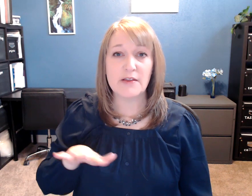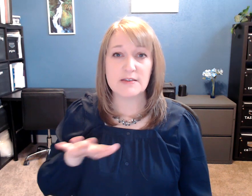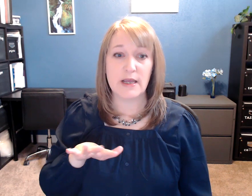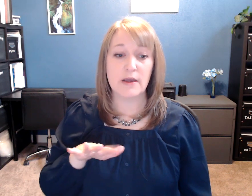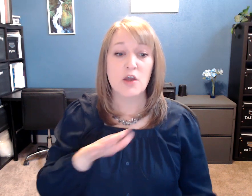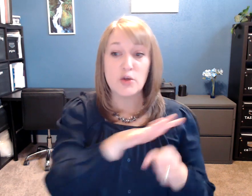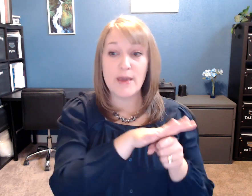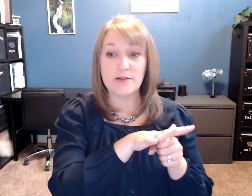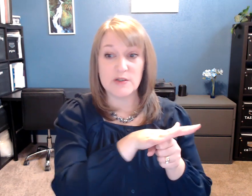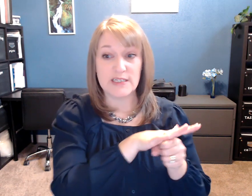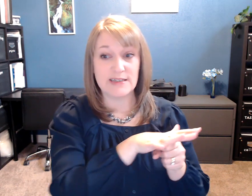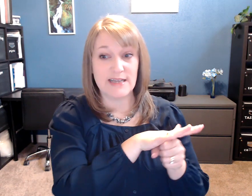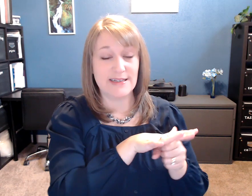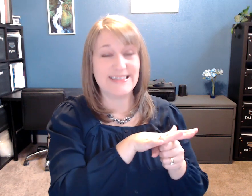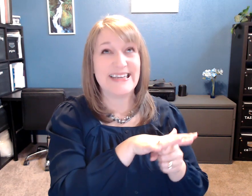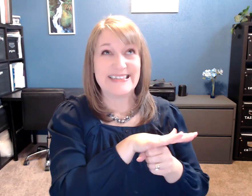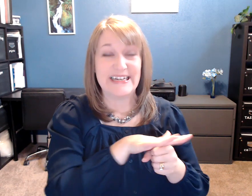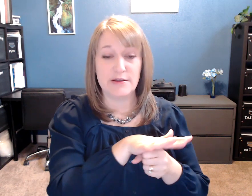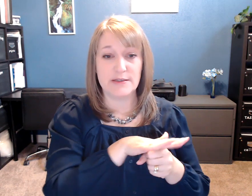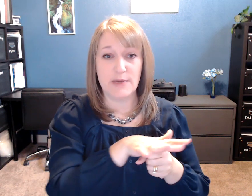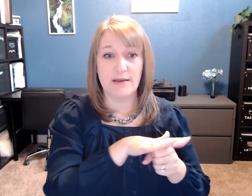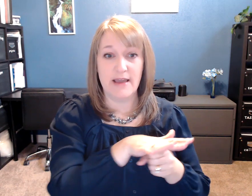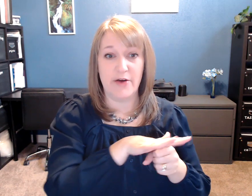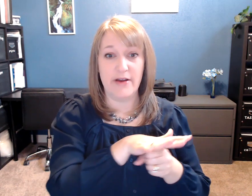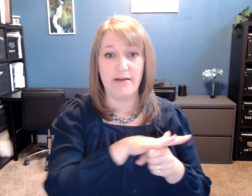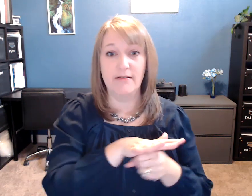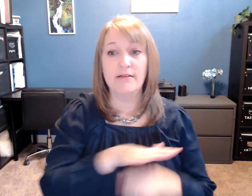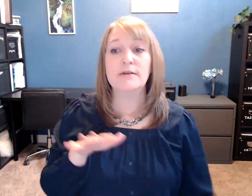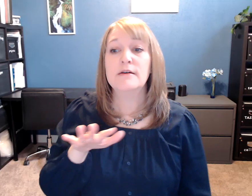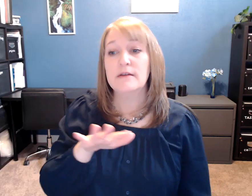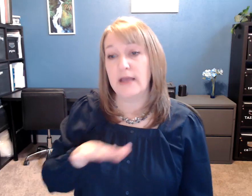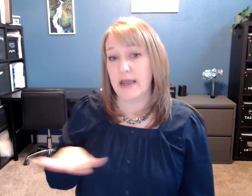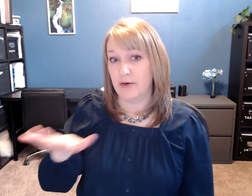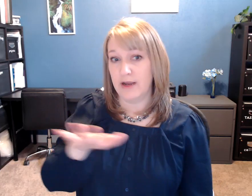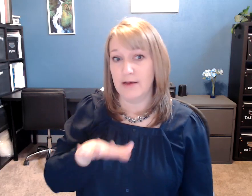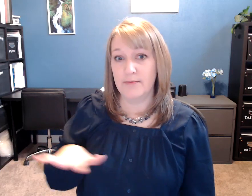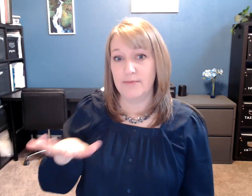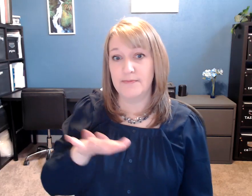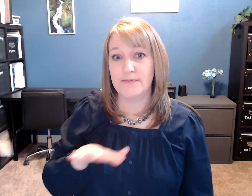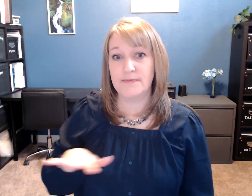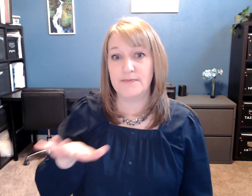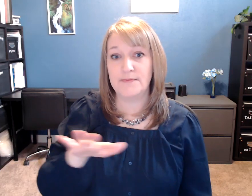this way. You may also see it signed this way, area, area.